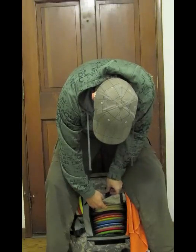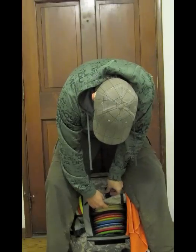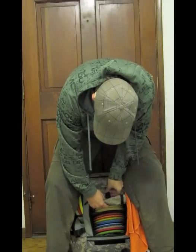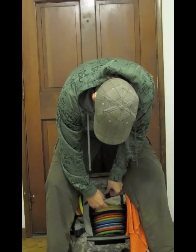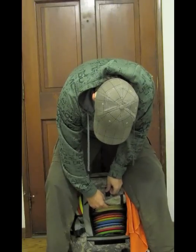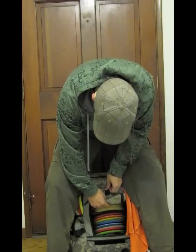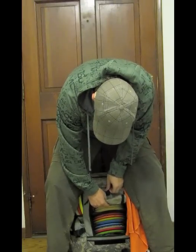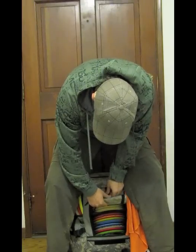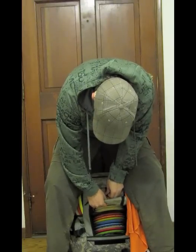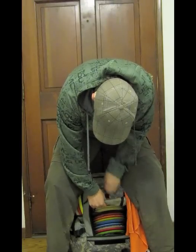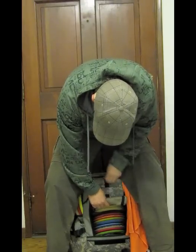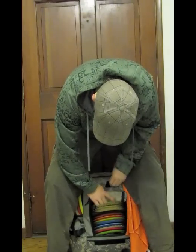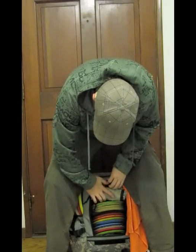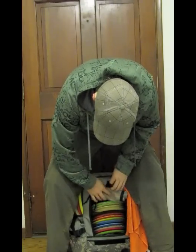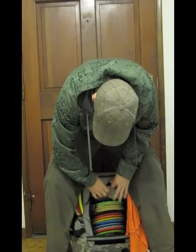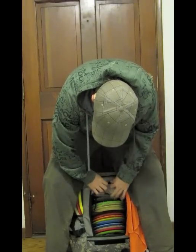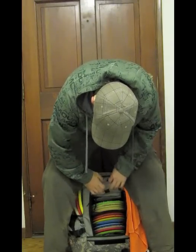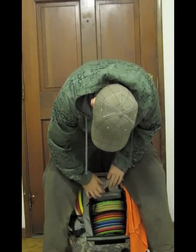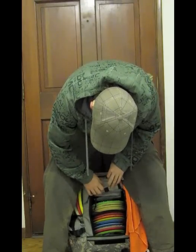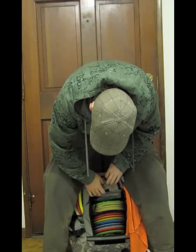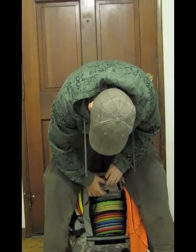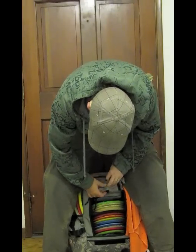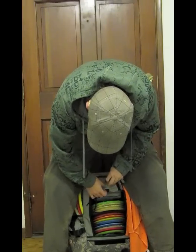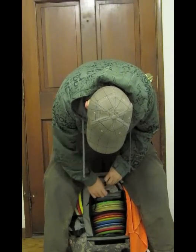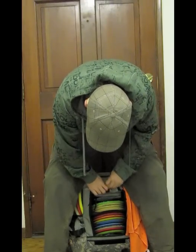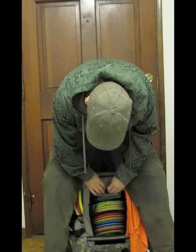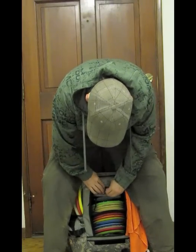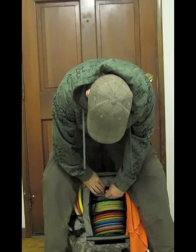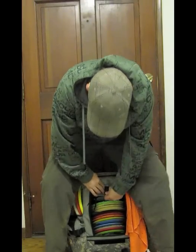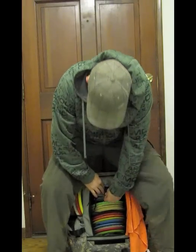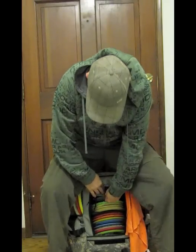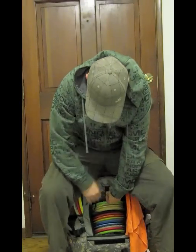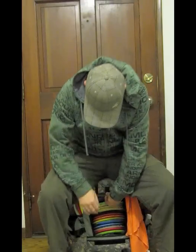Let's real idols, scouts gone wild, coliseums on TV, they got you hooked, it's fading time.